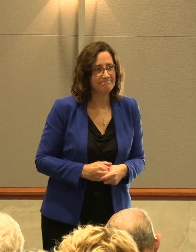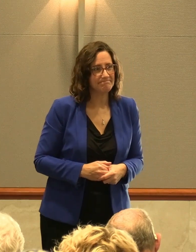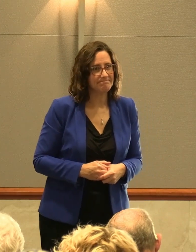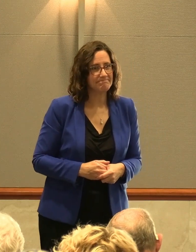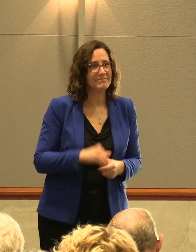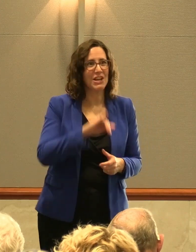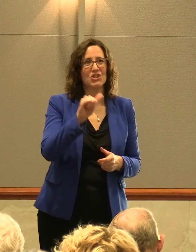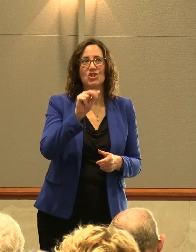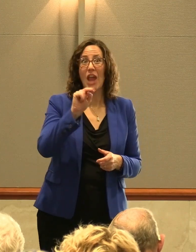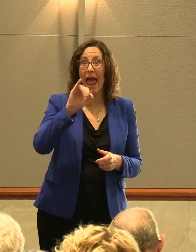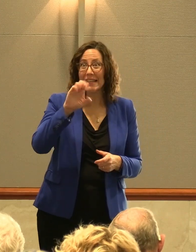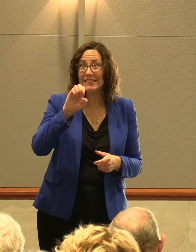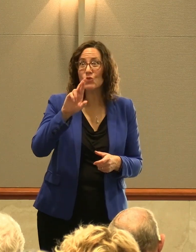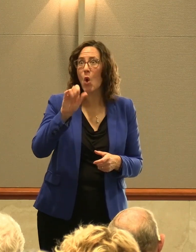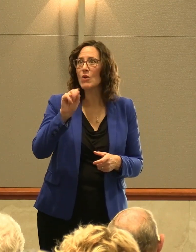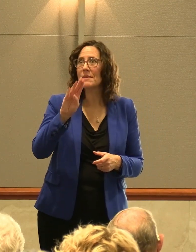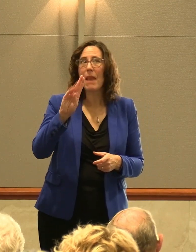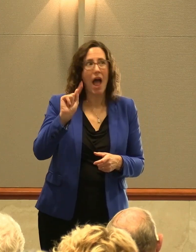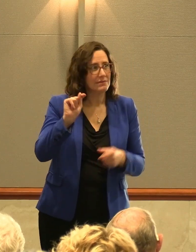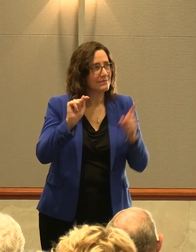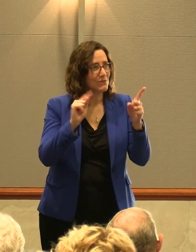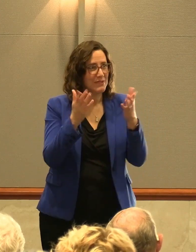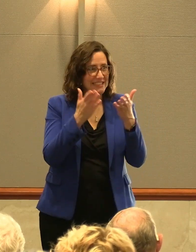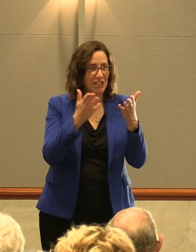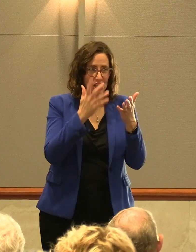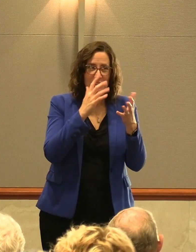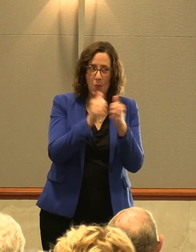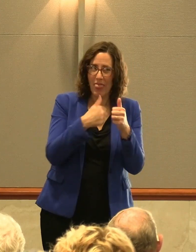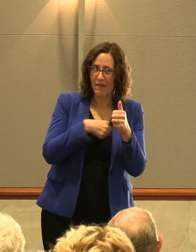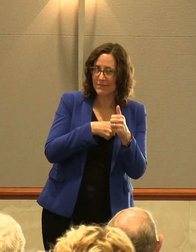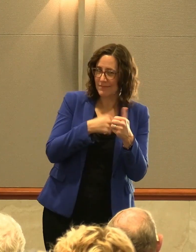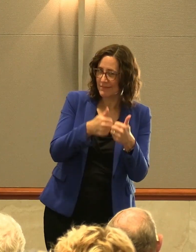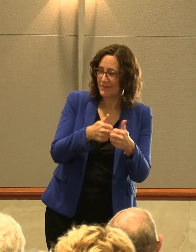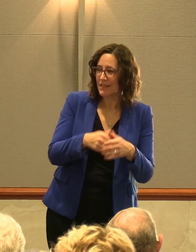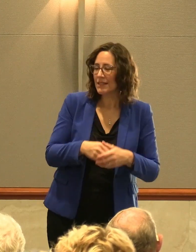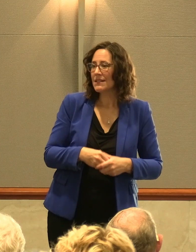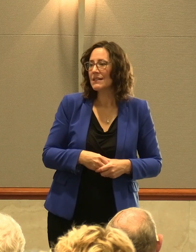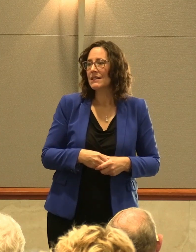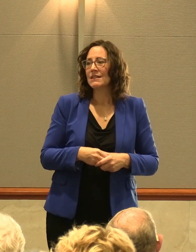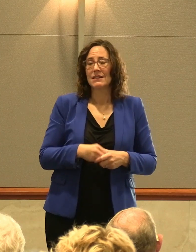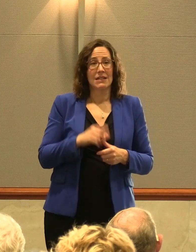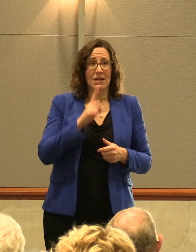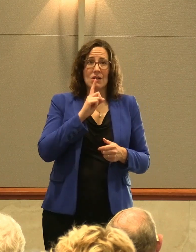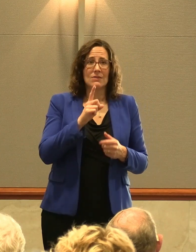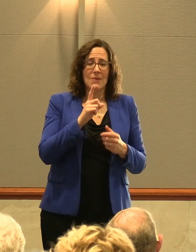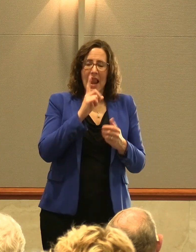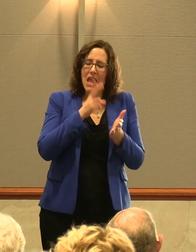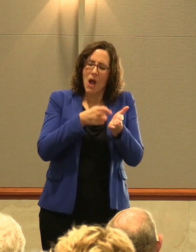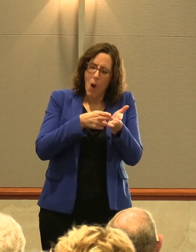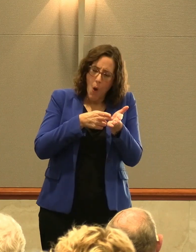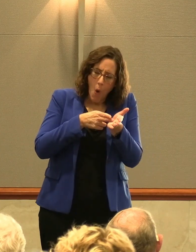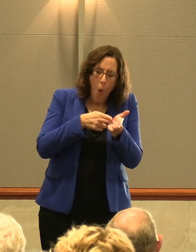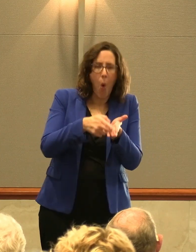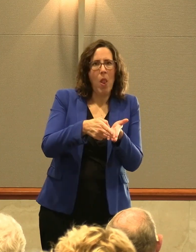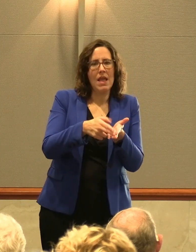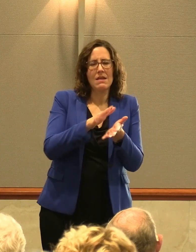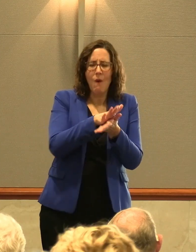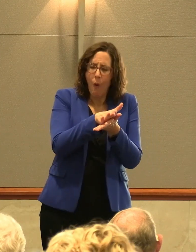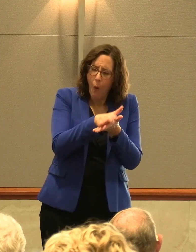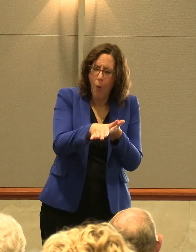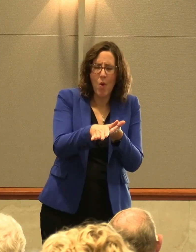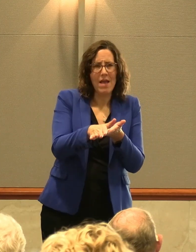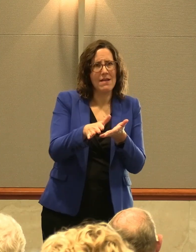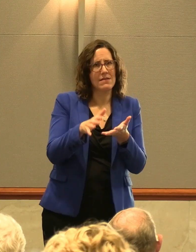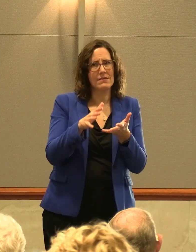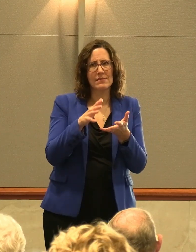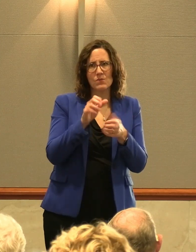And Janice Rosenblatt, who led that effort, is here with us tonight, and it was really very sacred, holy work. All this and so